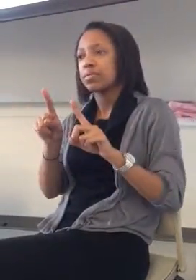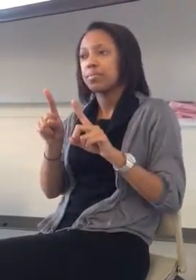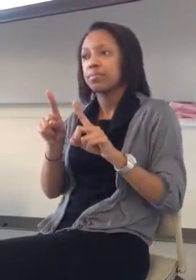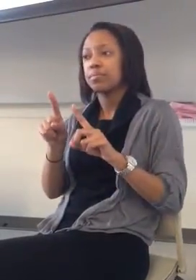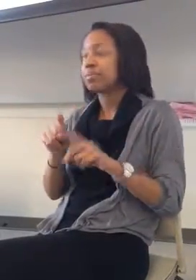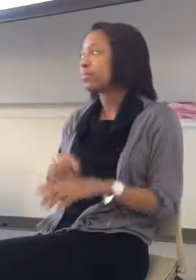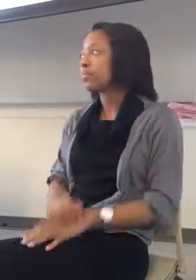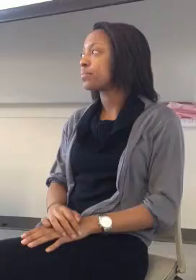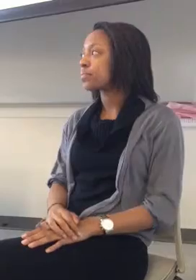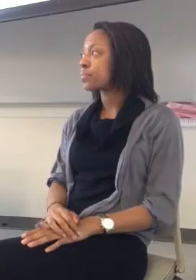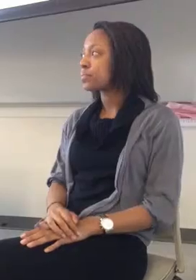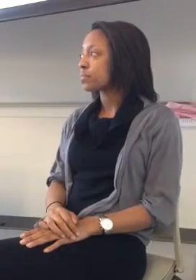Say from